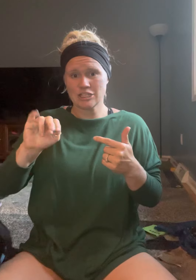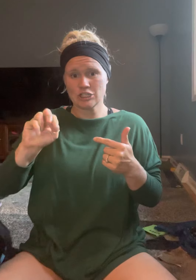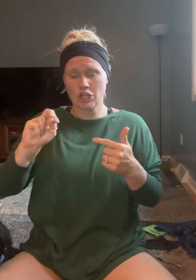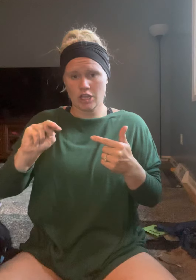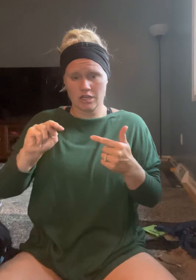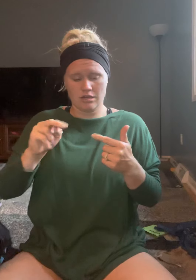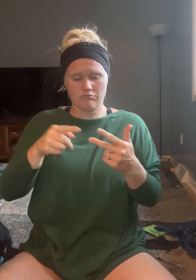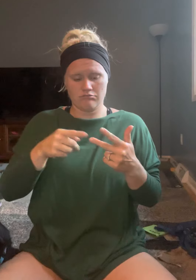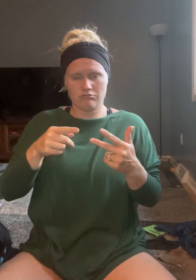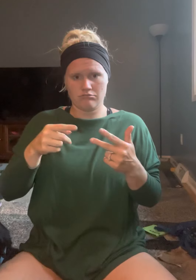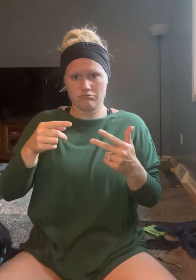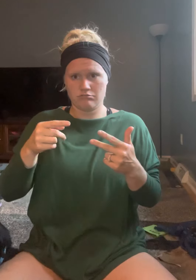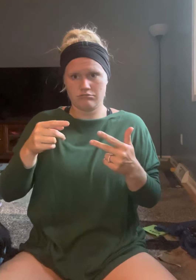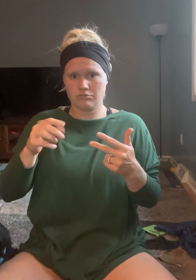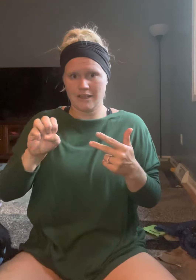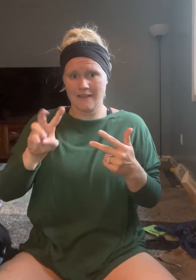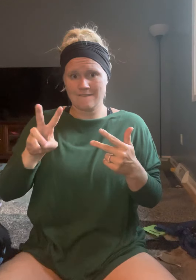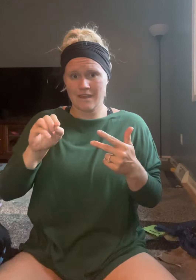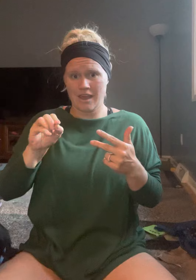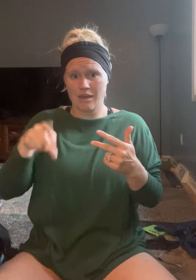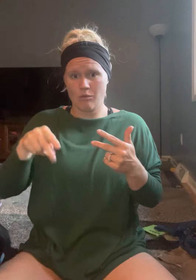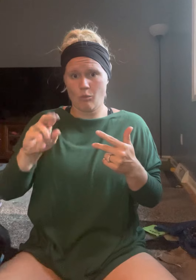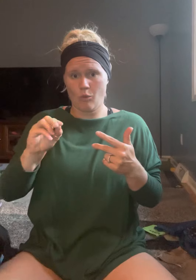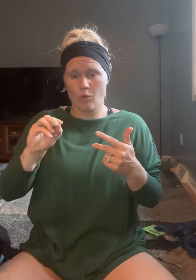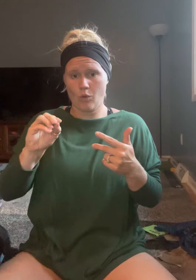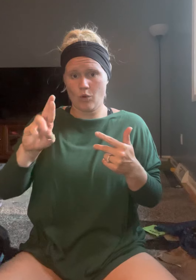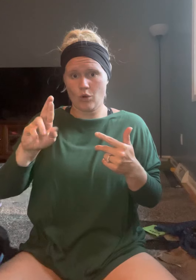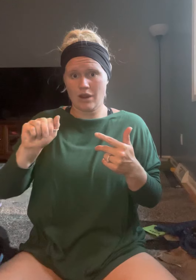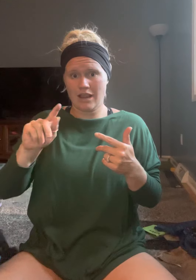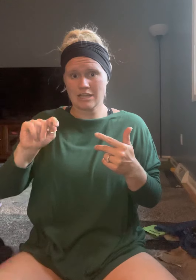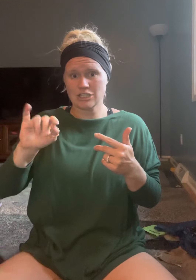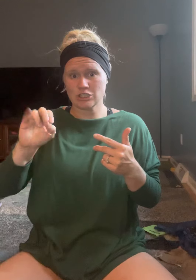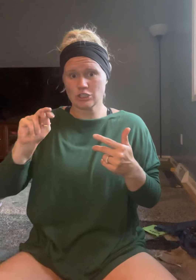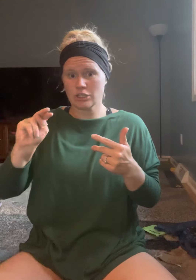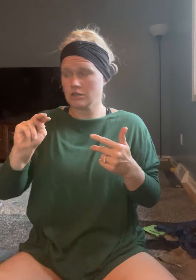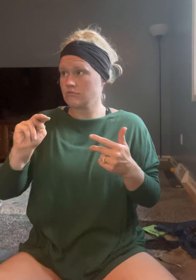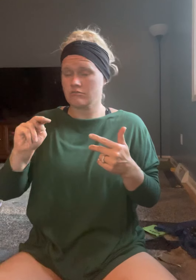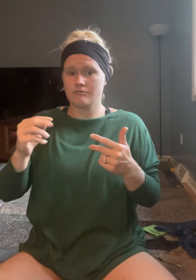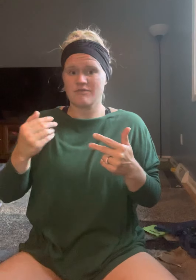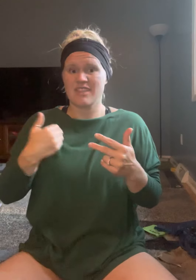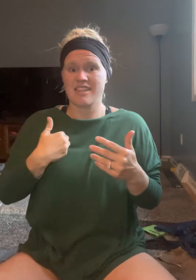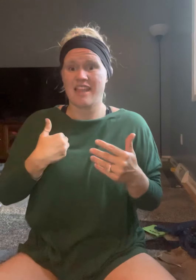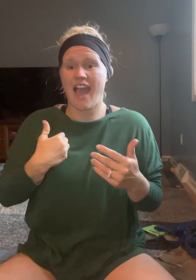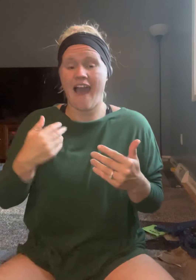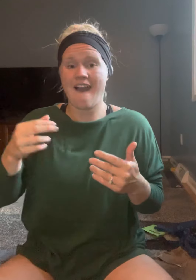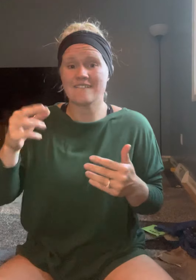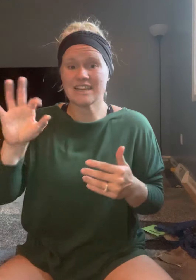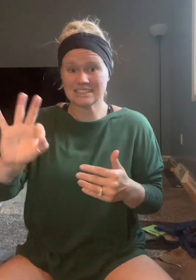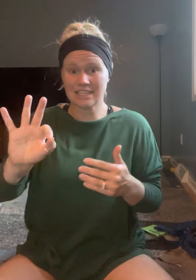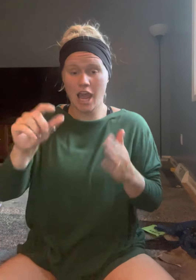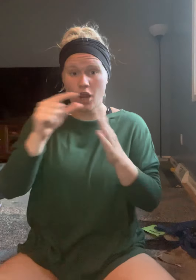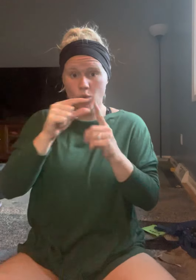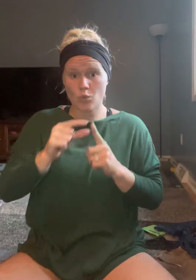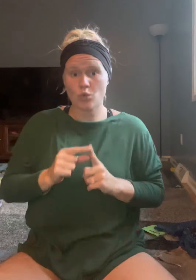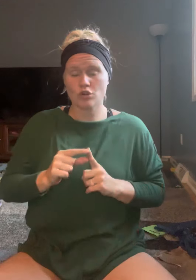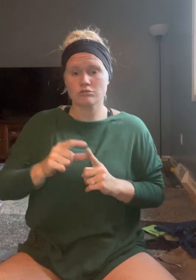notebooks, I've got, I believe, 9 vocabulary words that we need to make sure that we know for sure and get those in. So what I've got is a